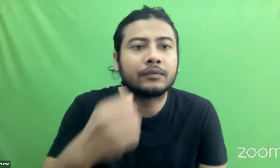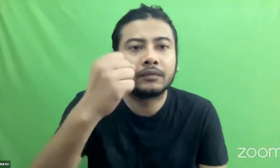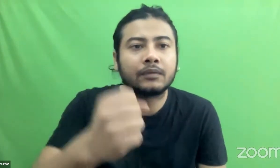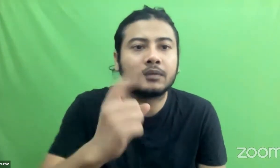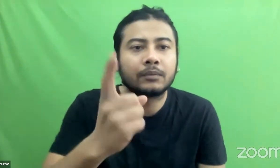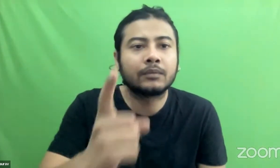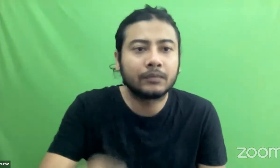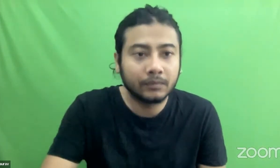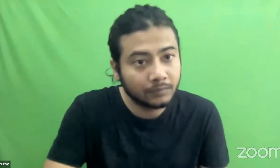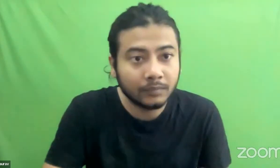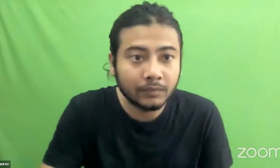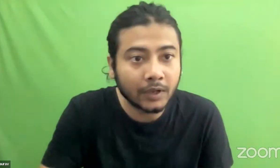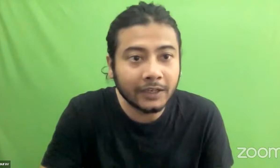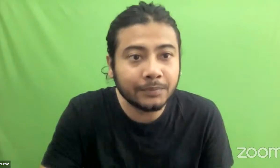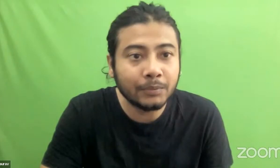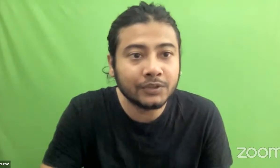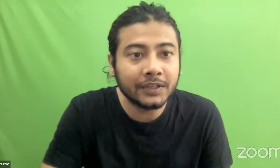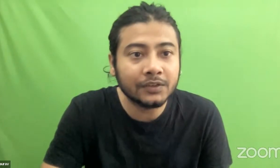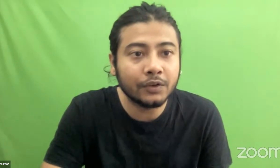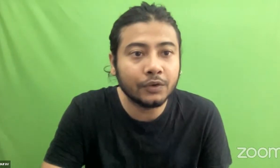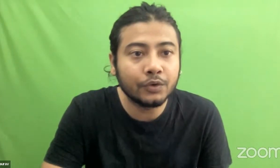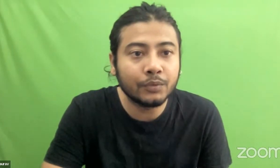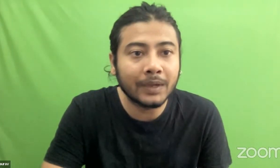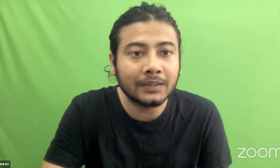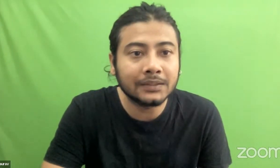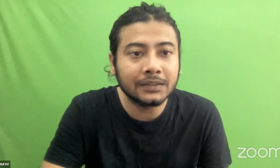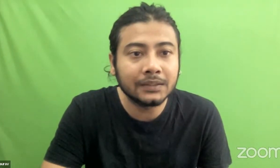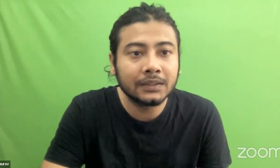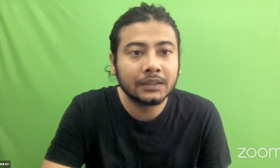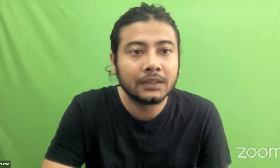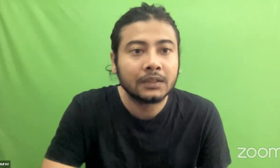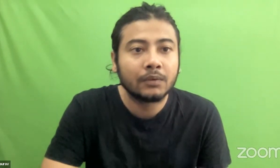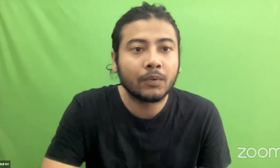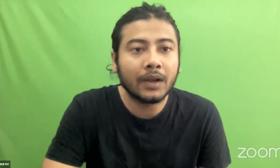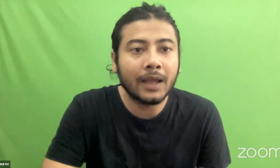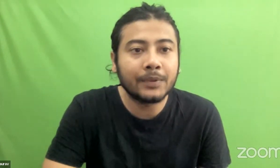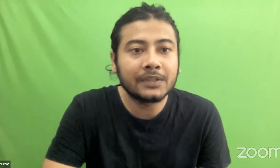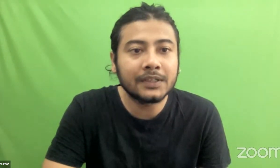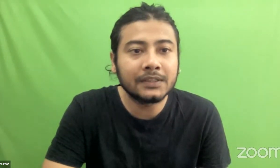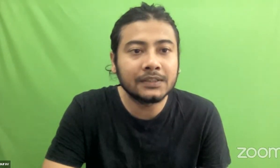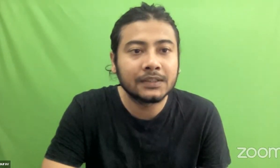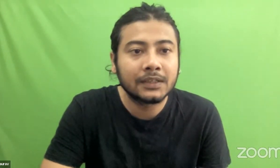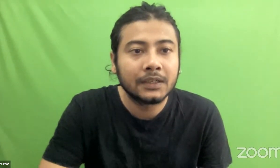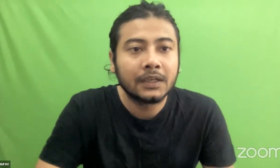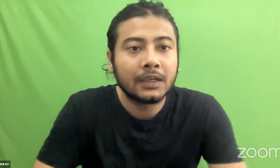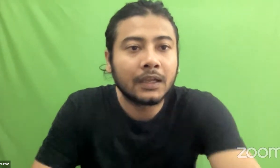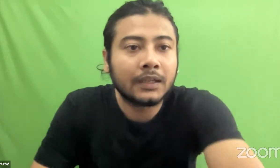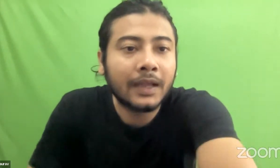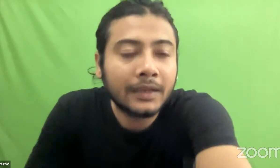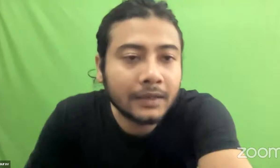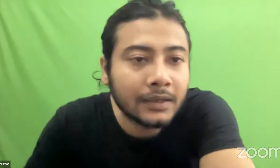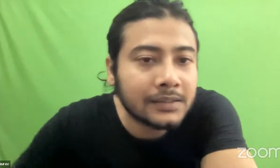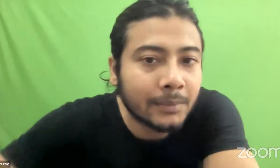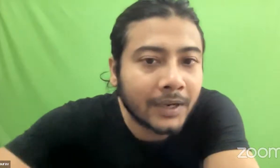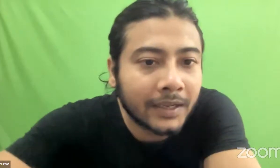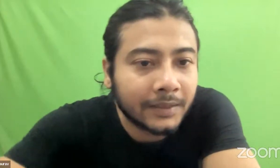every time if I'm saying it is on YouTube, Mataji. It's on YouTube. Yes, Is it's on that, YouTube.